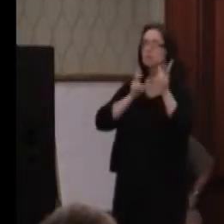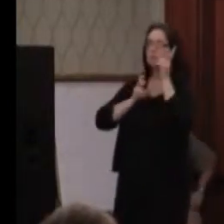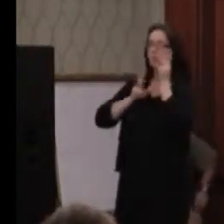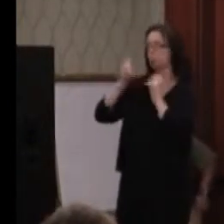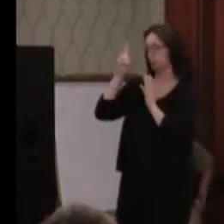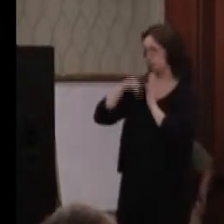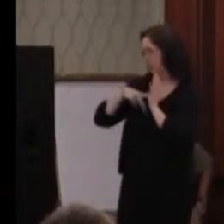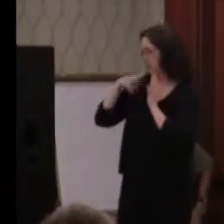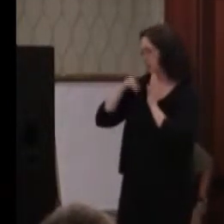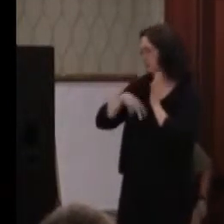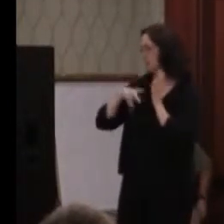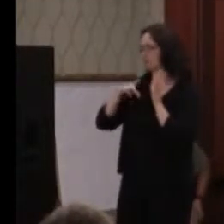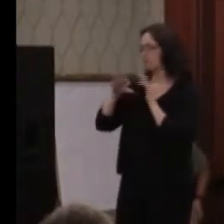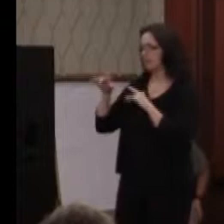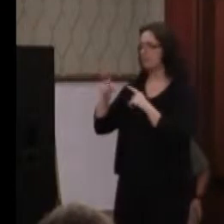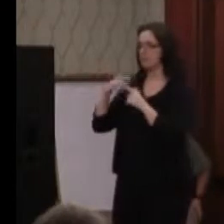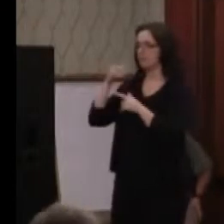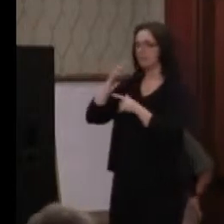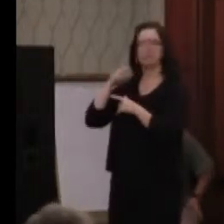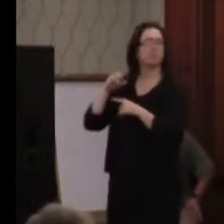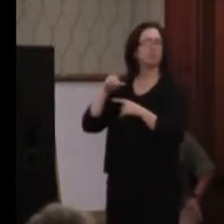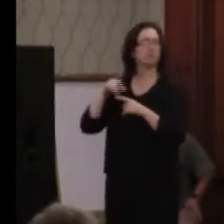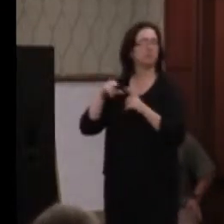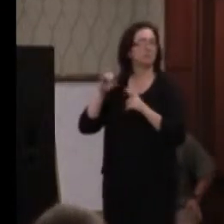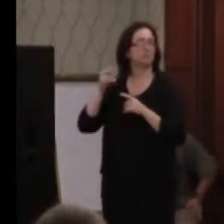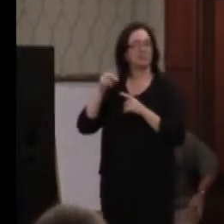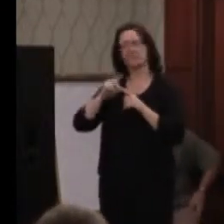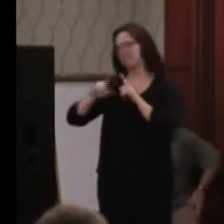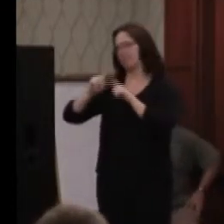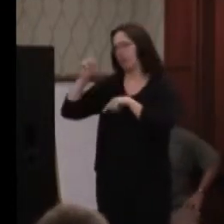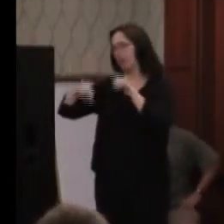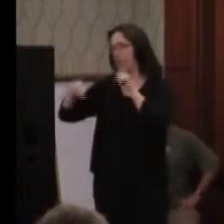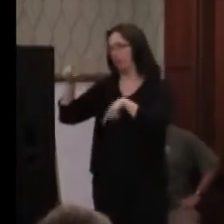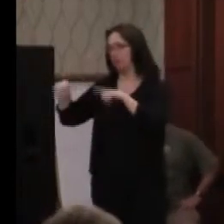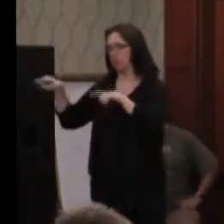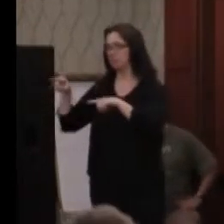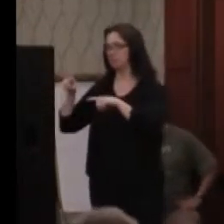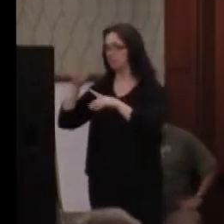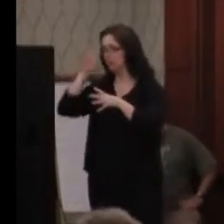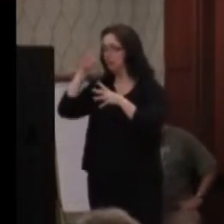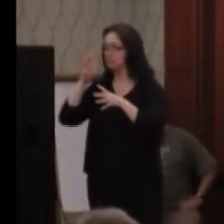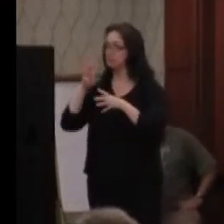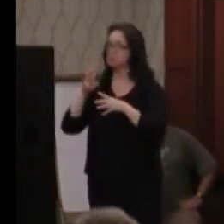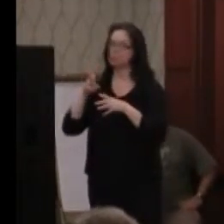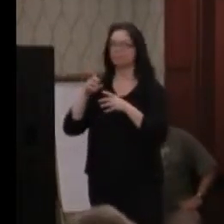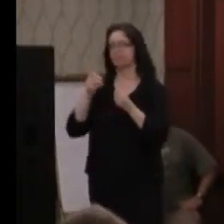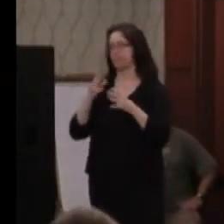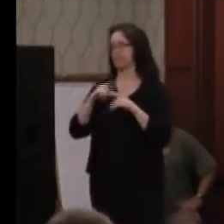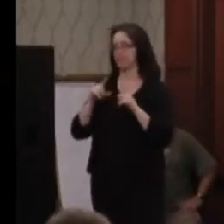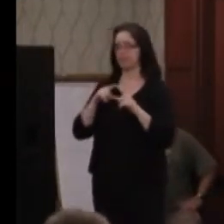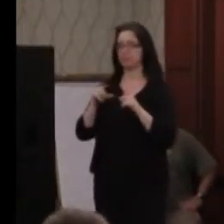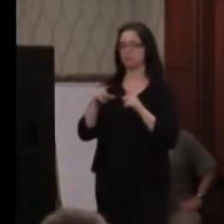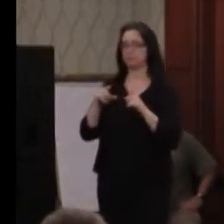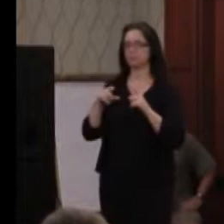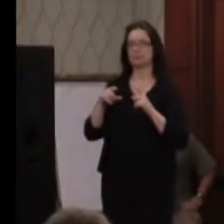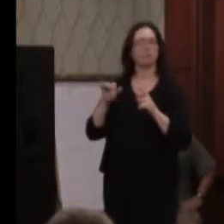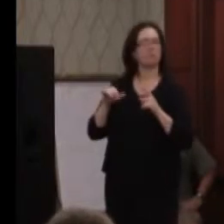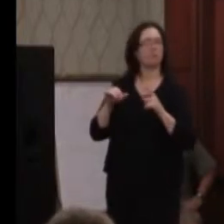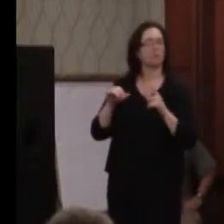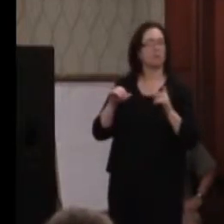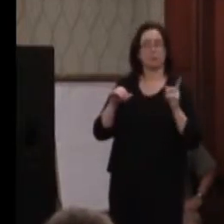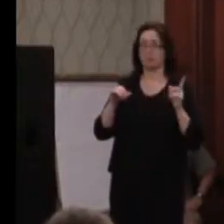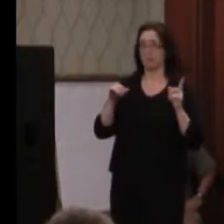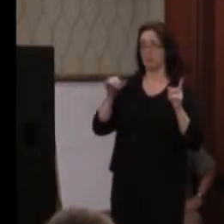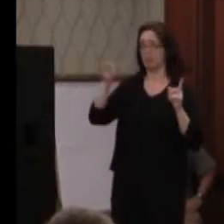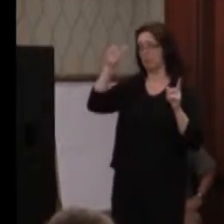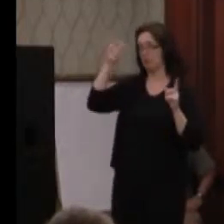reading the works of Paul Laurence Dunbar, James Weldon Johnson, The Creation, those kinds of stories. My father handed me the complete